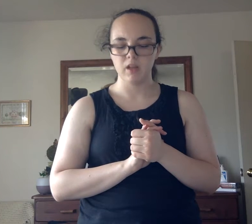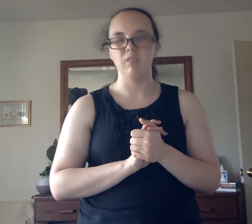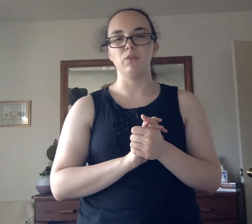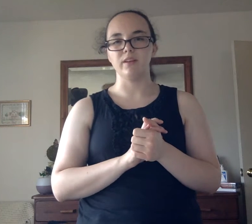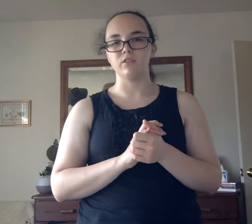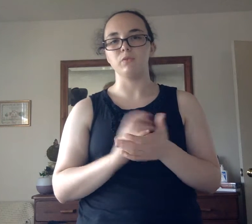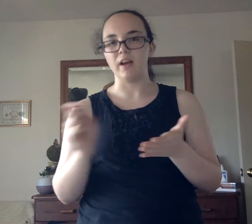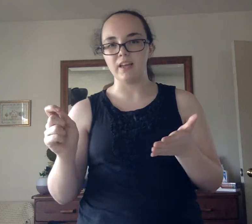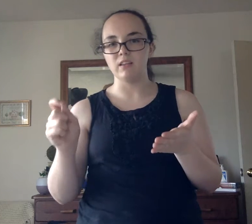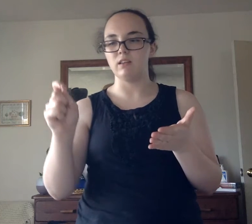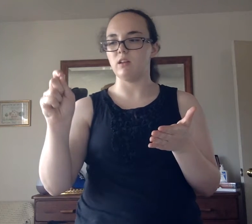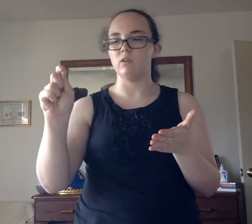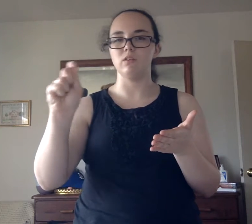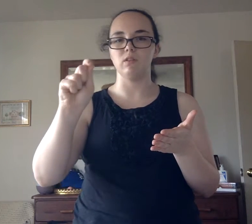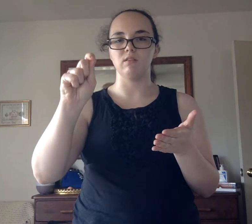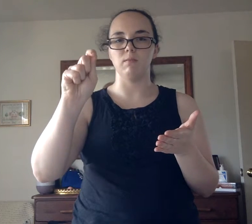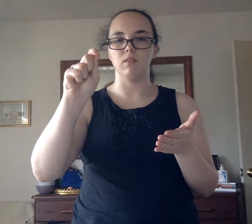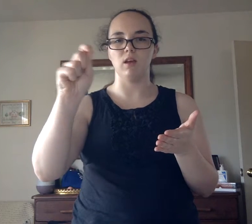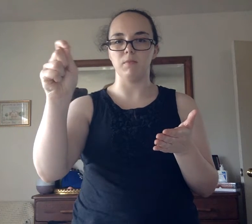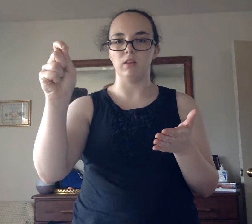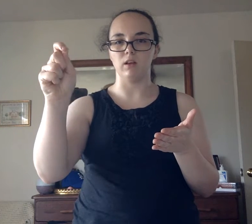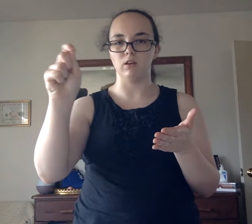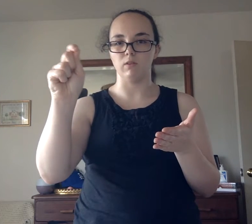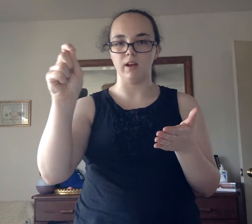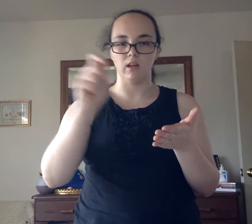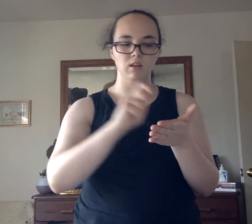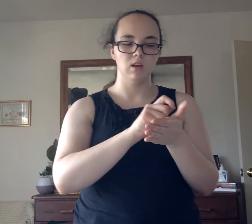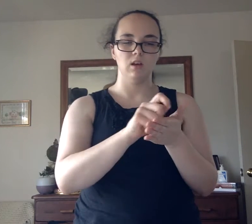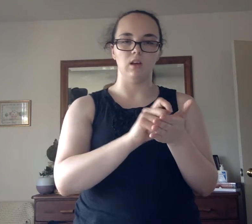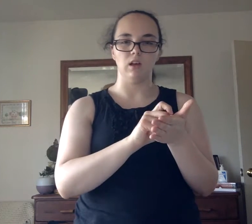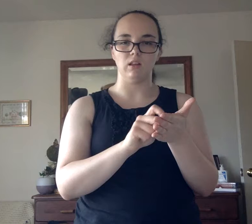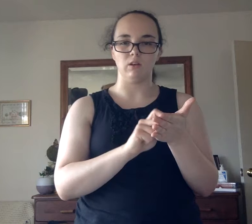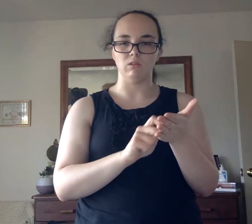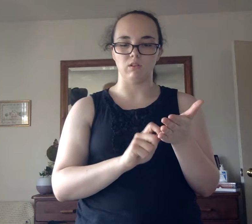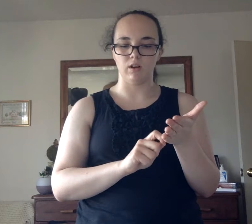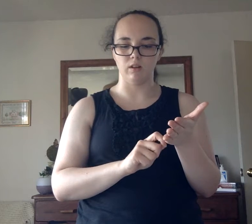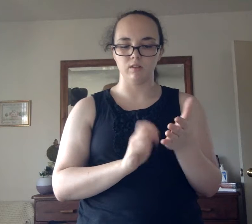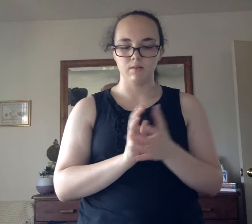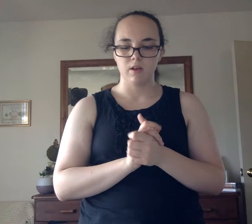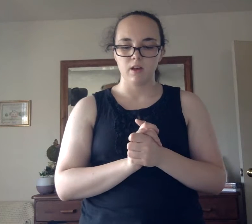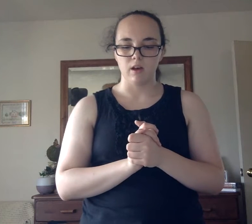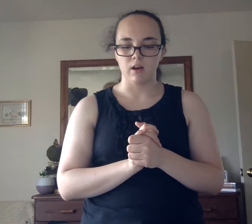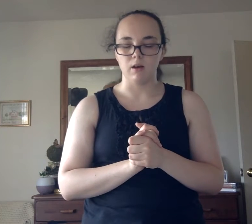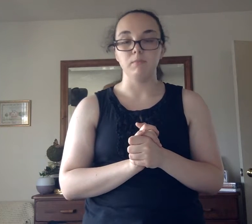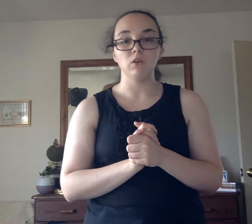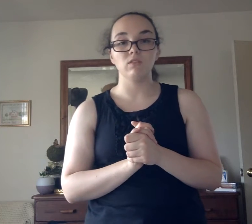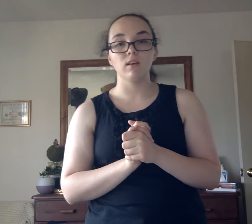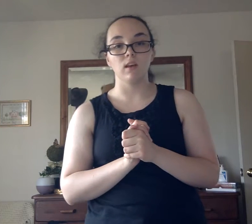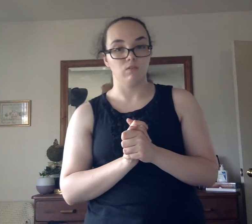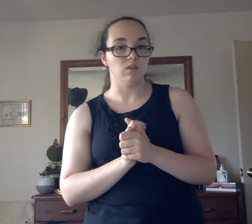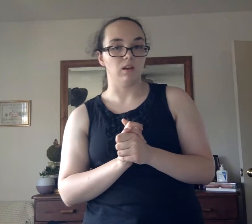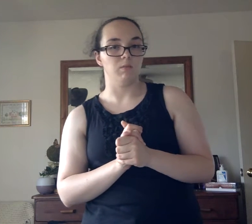If you like to write, then you can do the same thing, make like you're writing, and that goes on your hand. Music, if you like